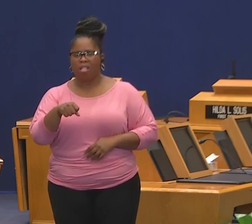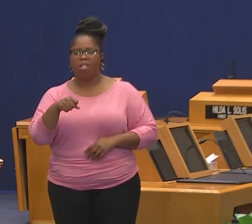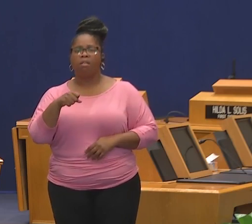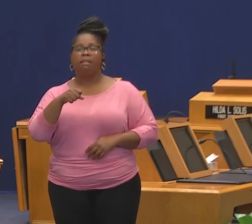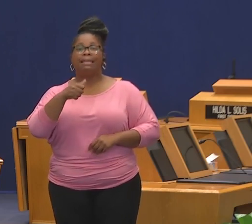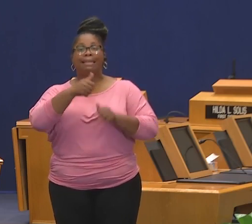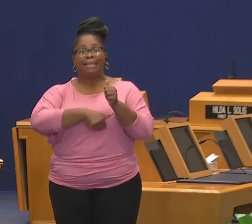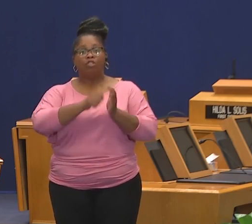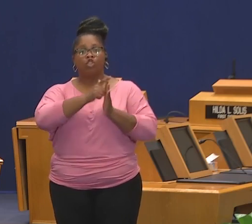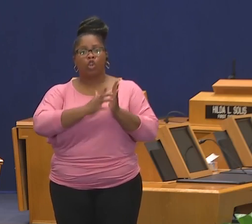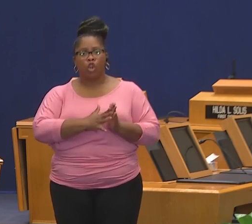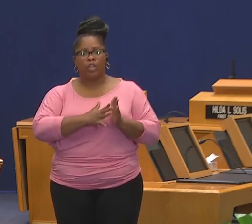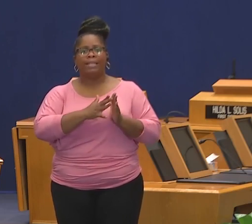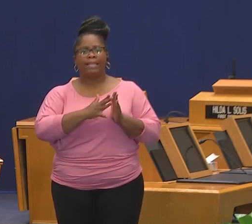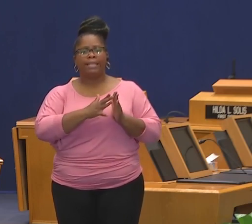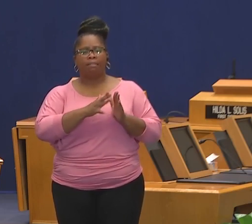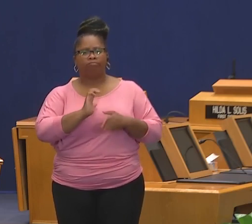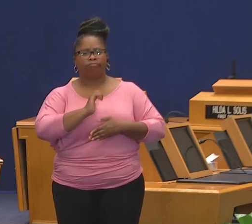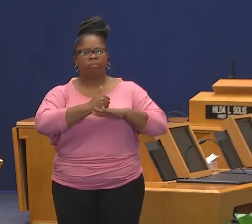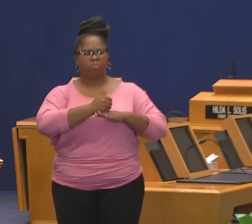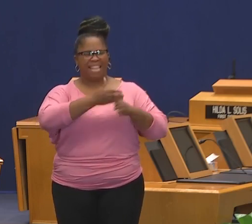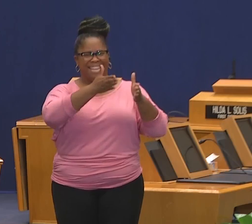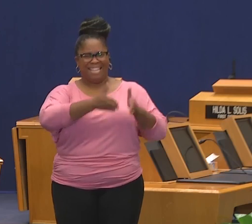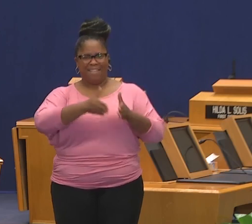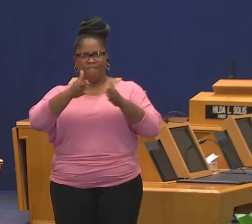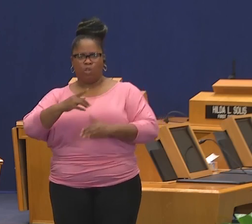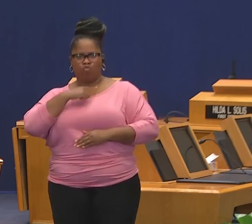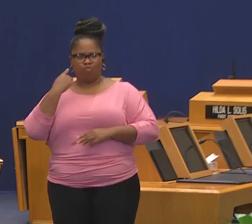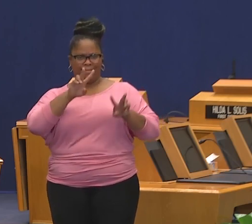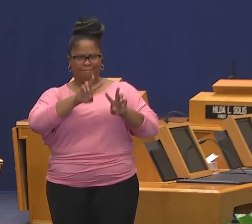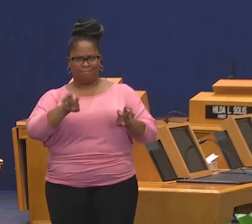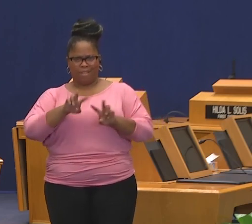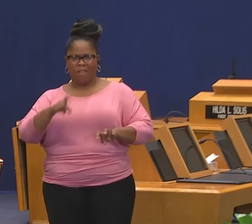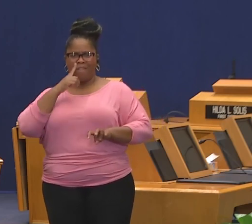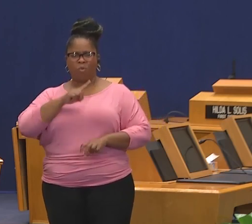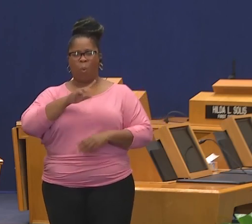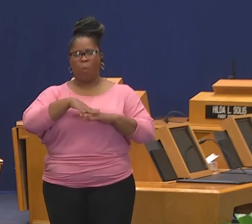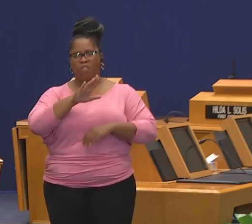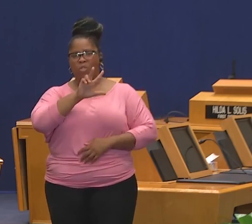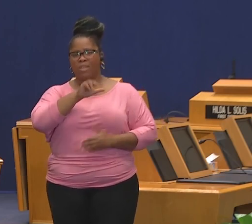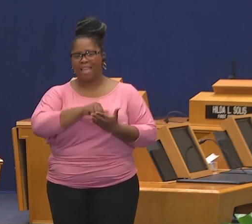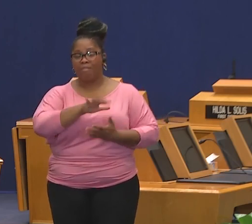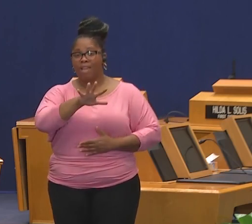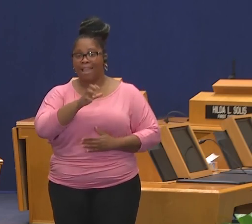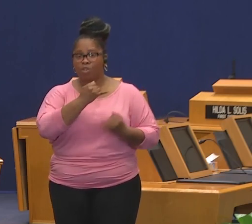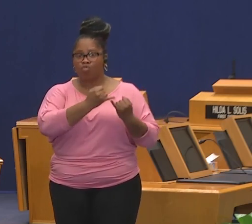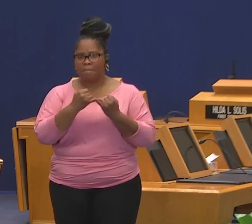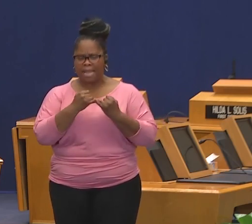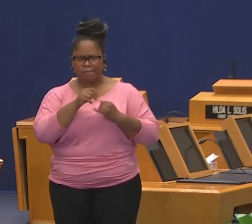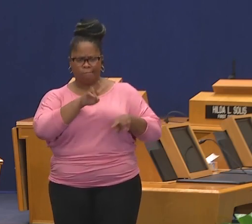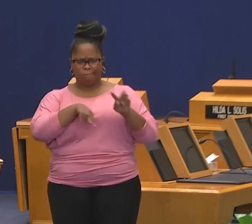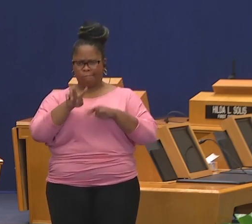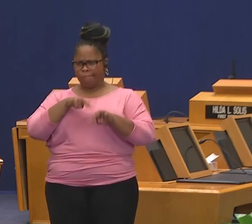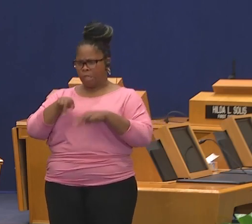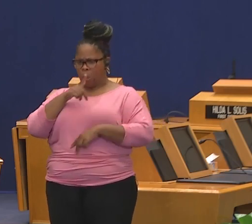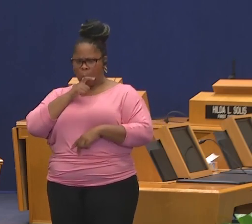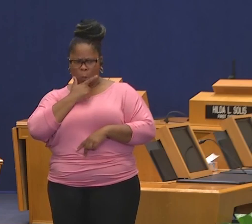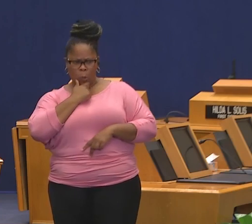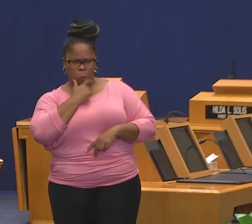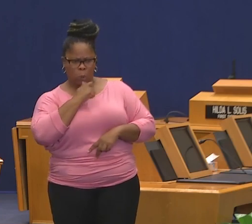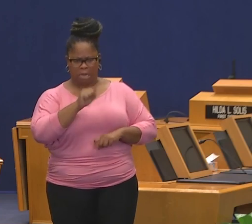assessments for about 3,500 inmates to determine who can be safely released back into our